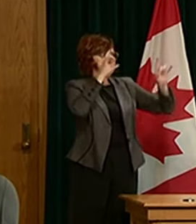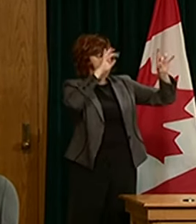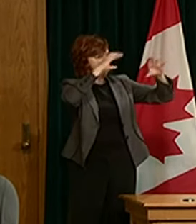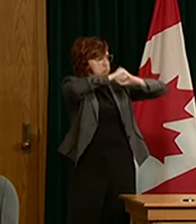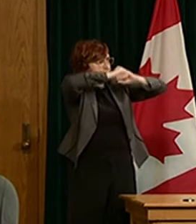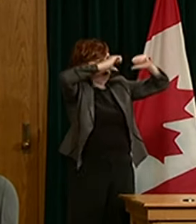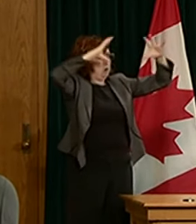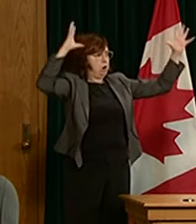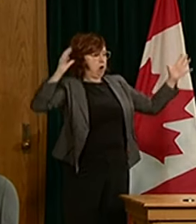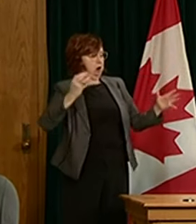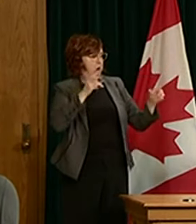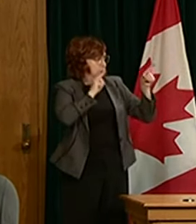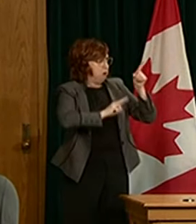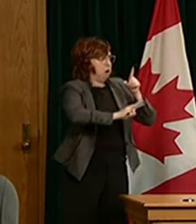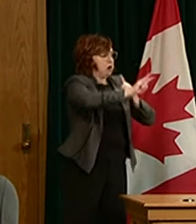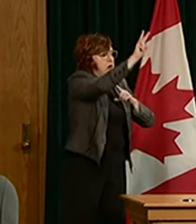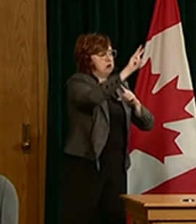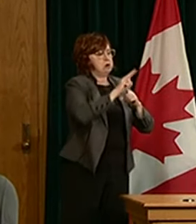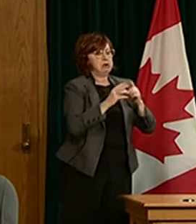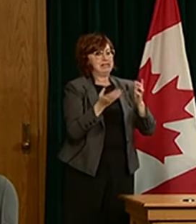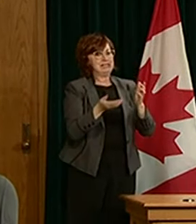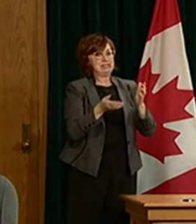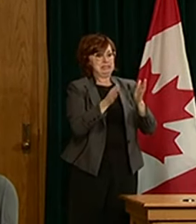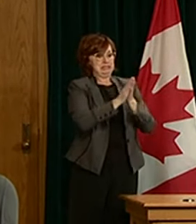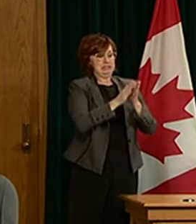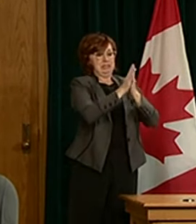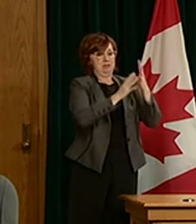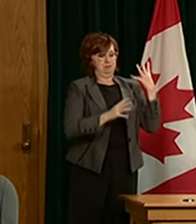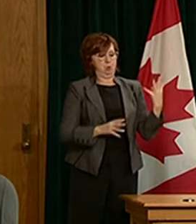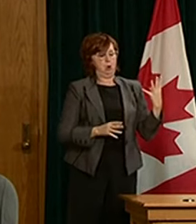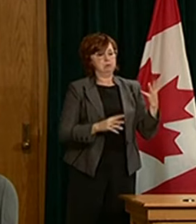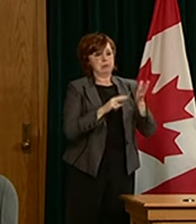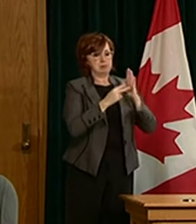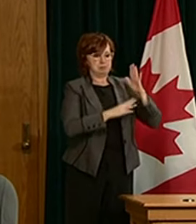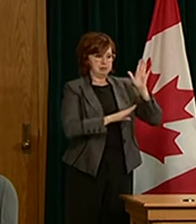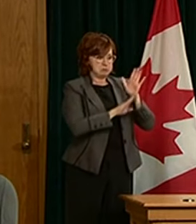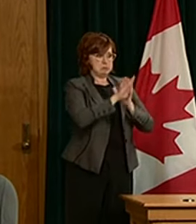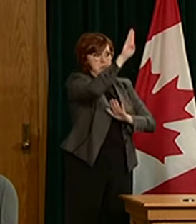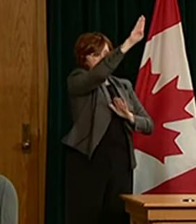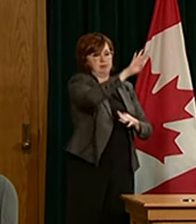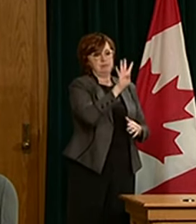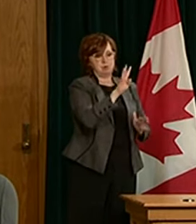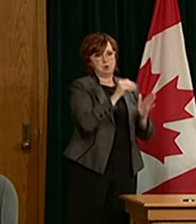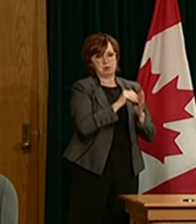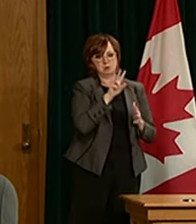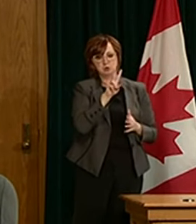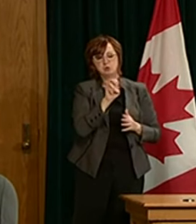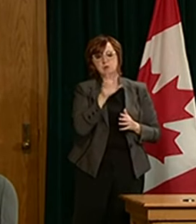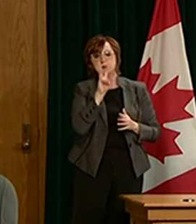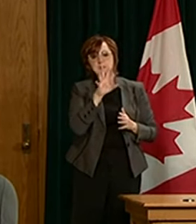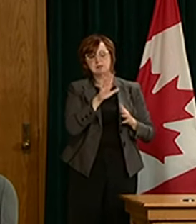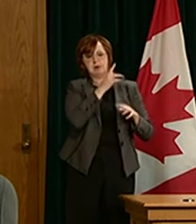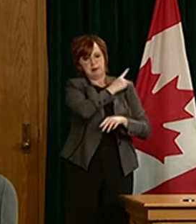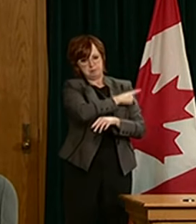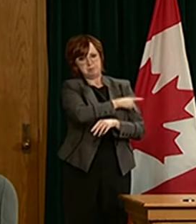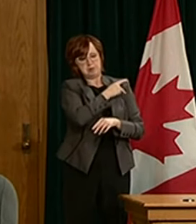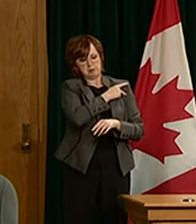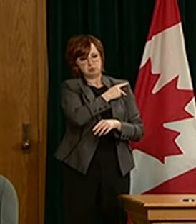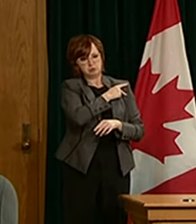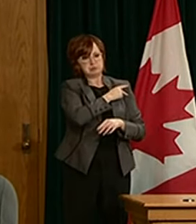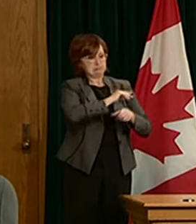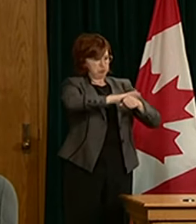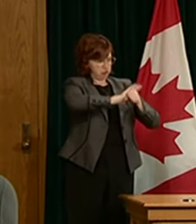to our province, at the peak of the epidemic, there would be 4,265 approximate patients with COVID-19